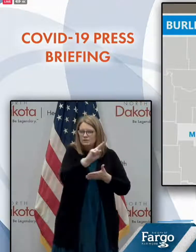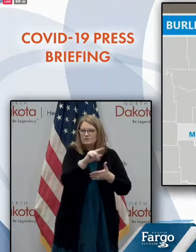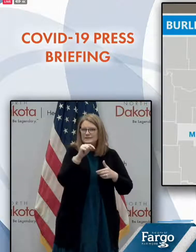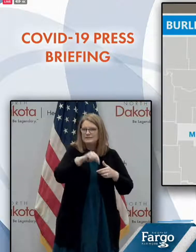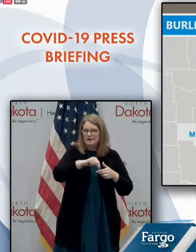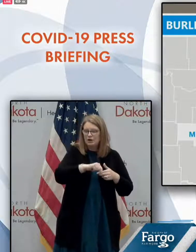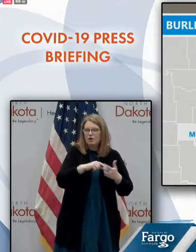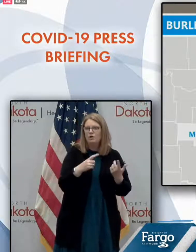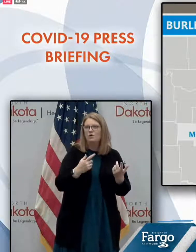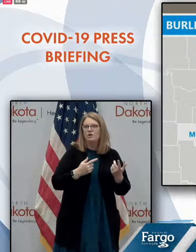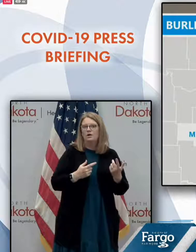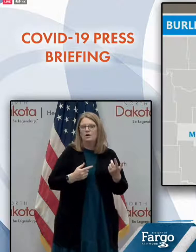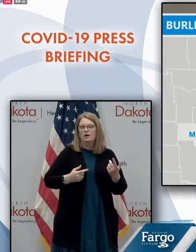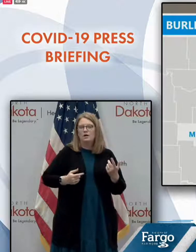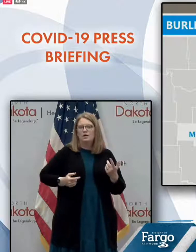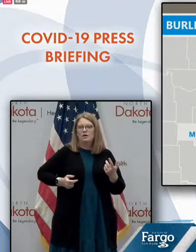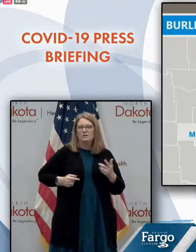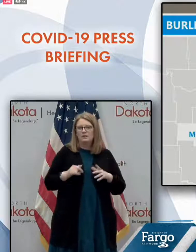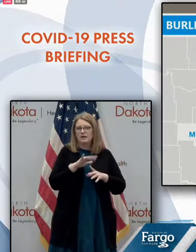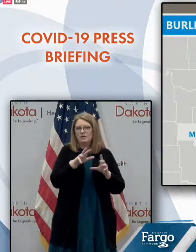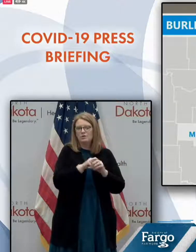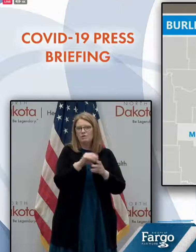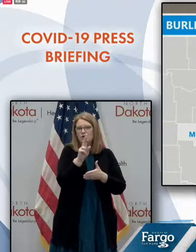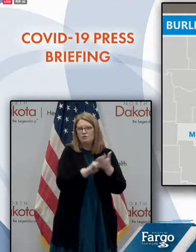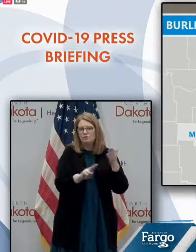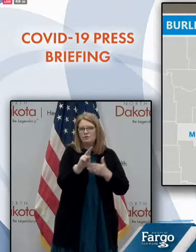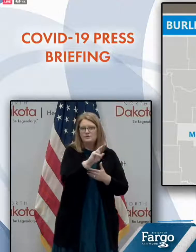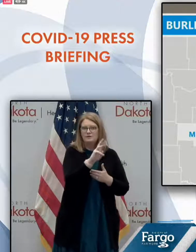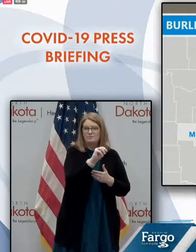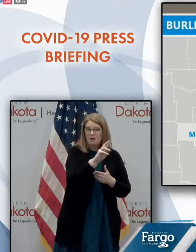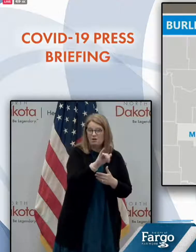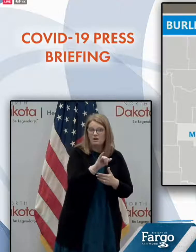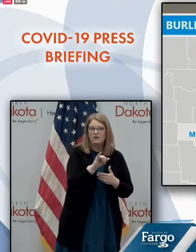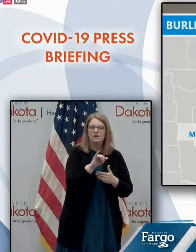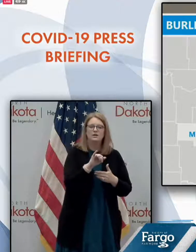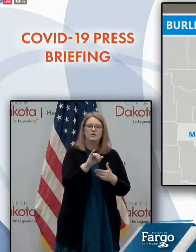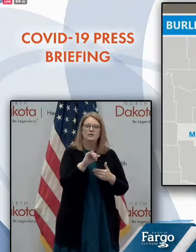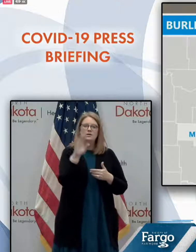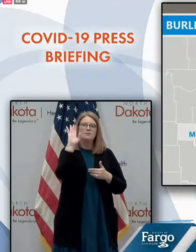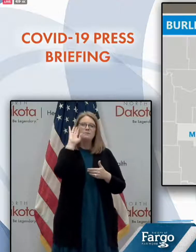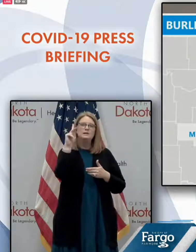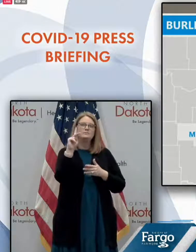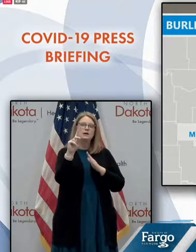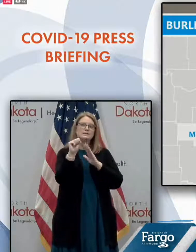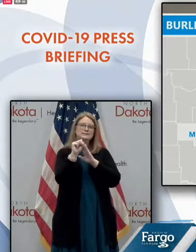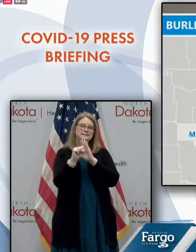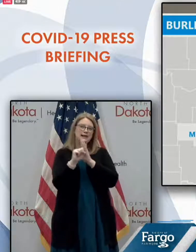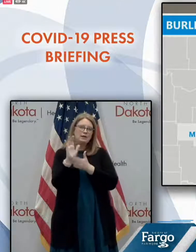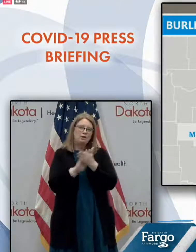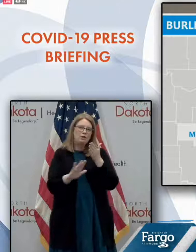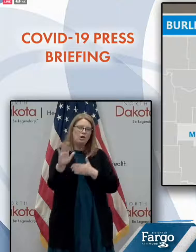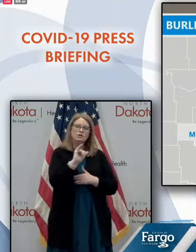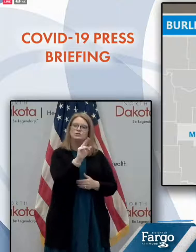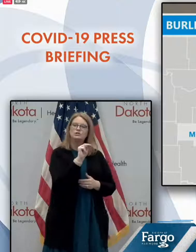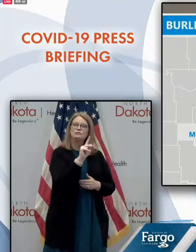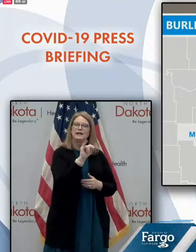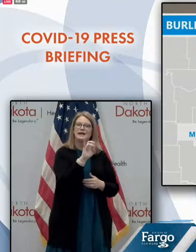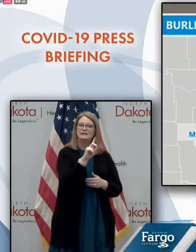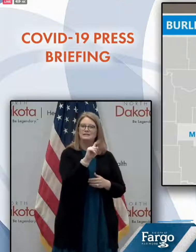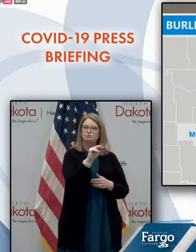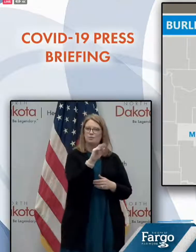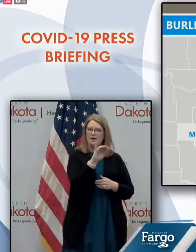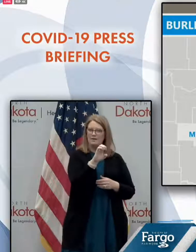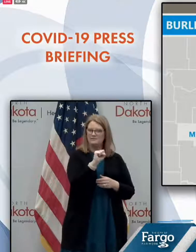here, which include University of Mary, the Bismarck State College, United Tribes Technical